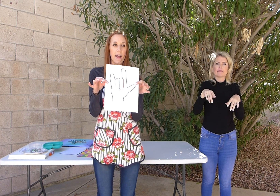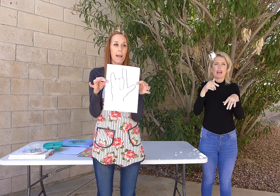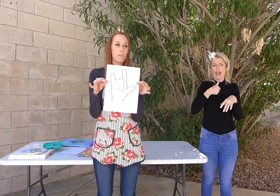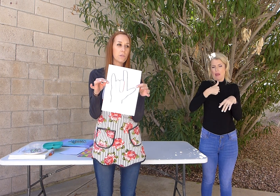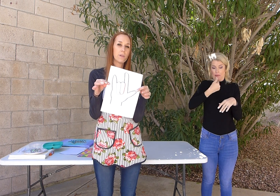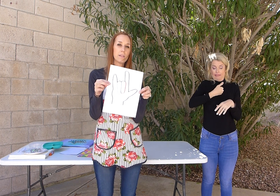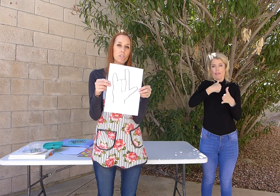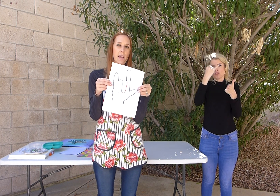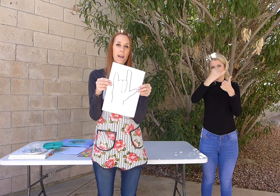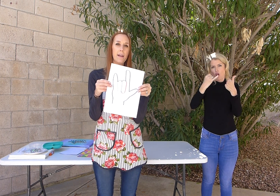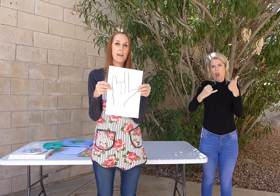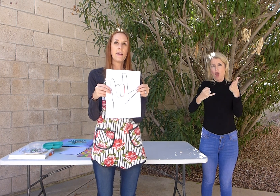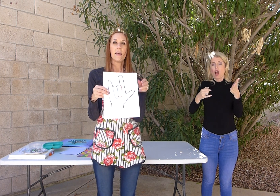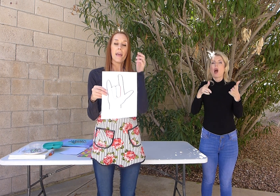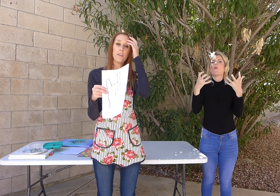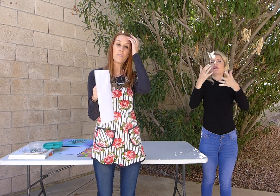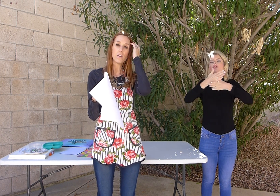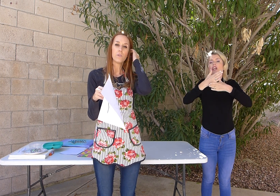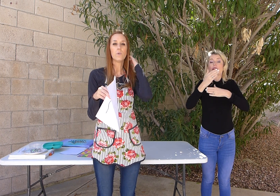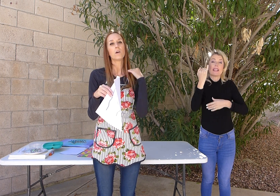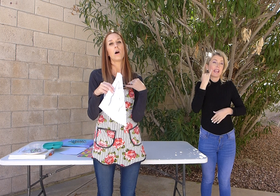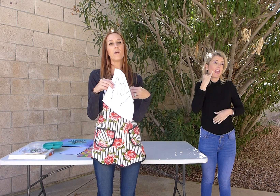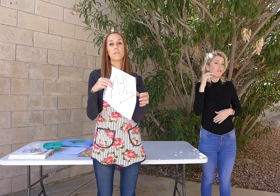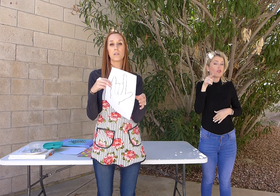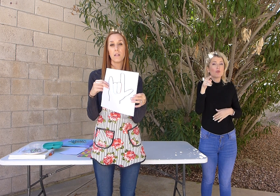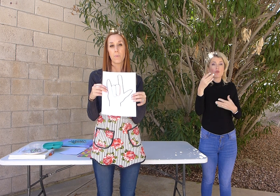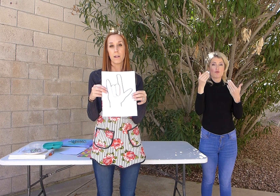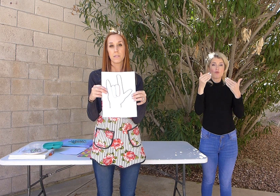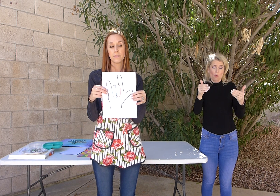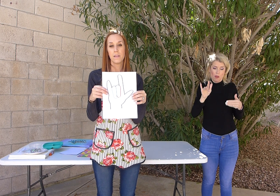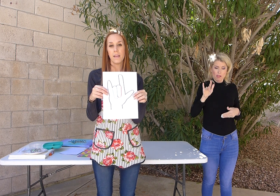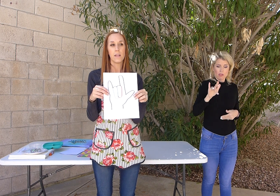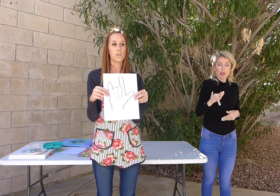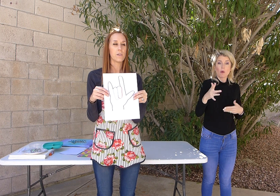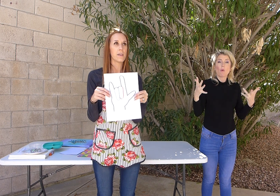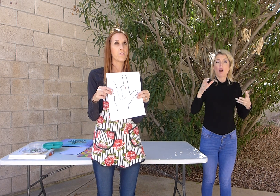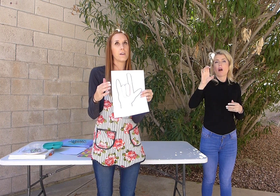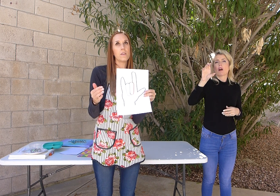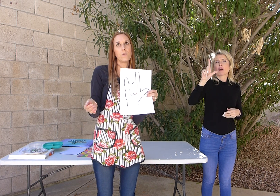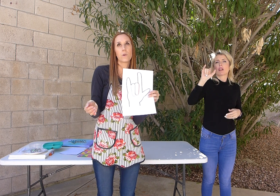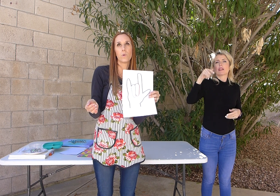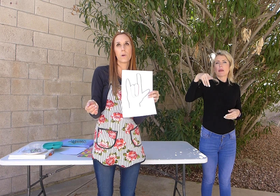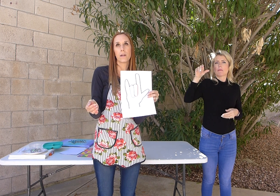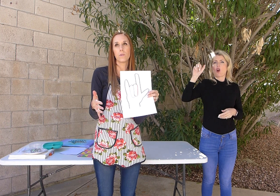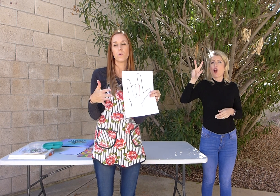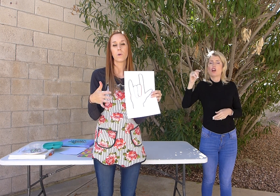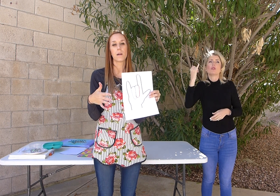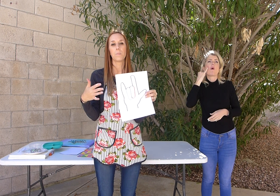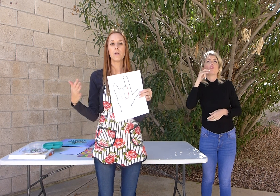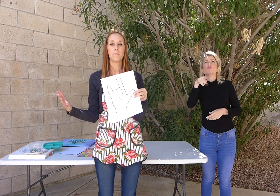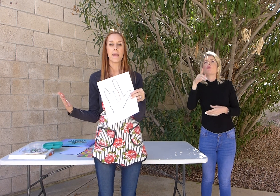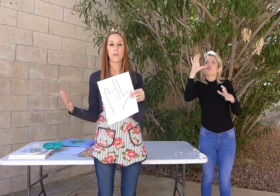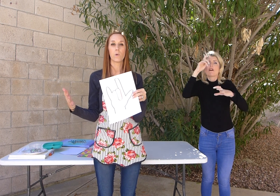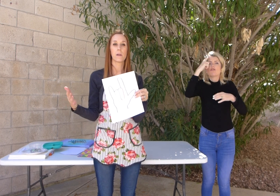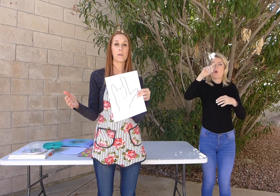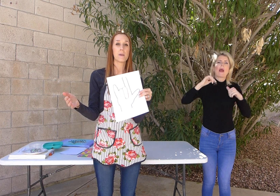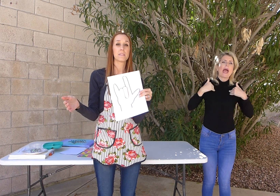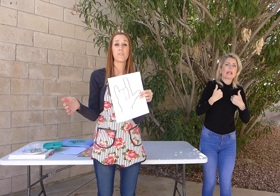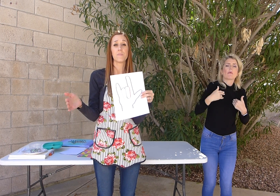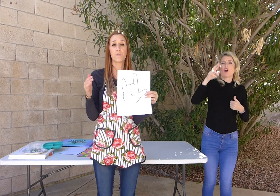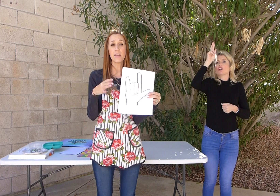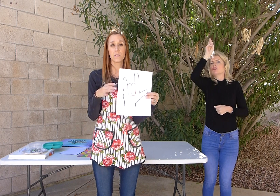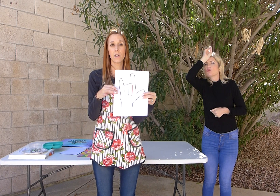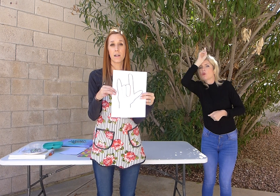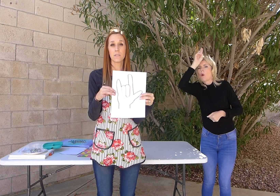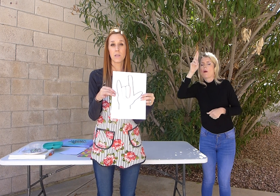drew this, but I also wanted to share if you go into clip art and you're looking for a unicorn or a mermaid, or my